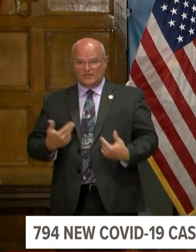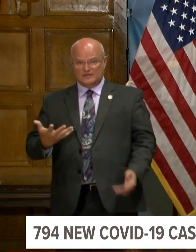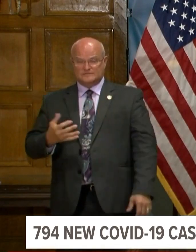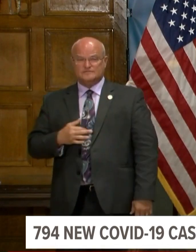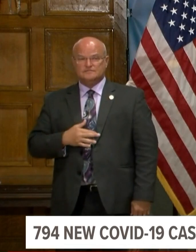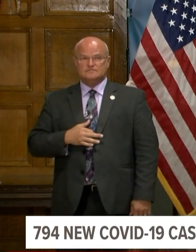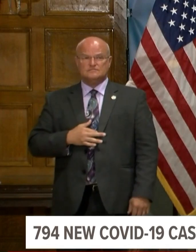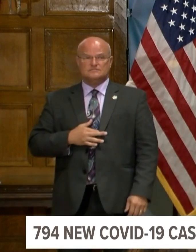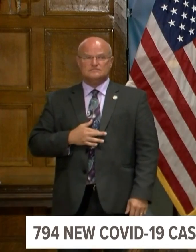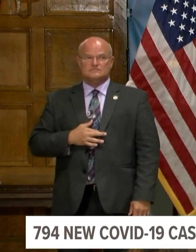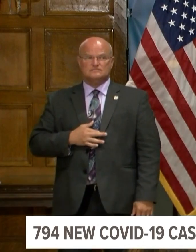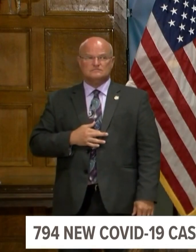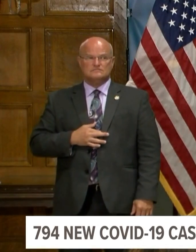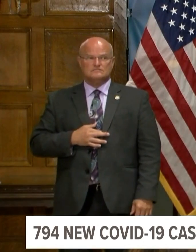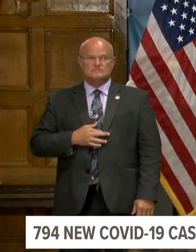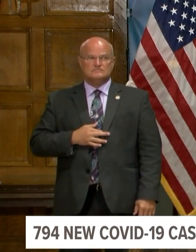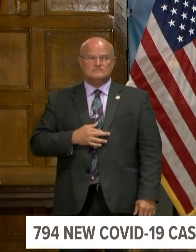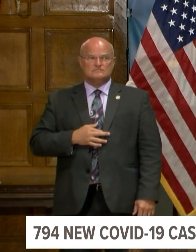Health?